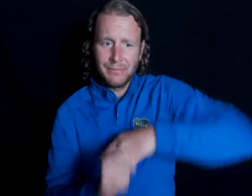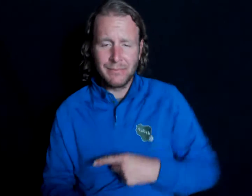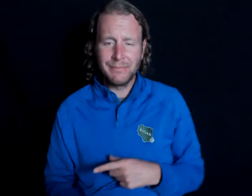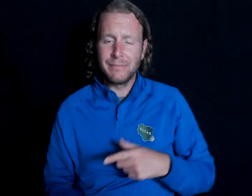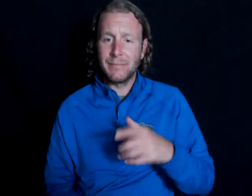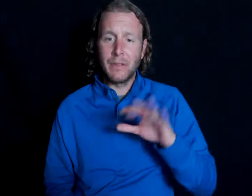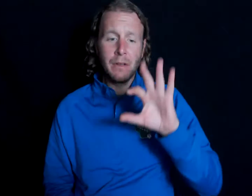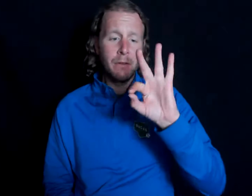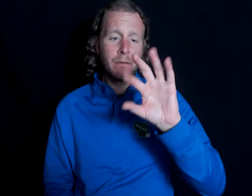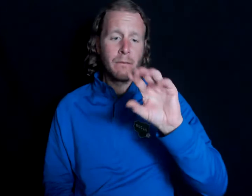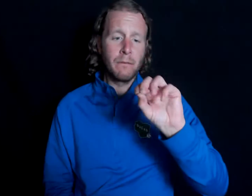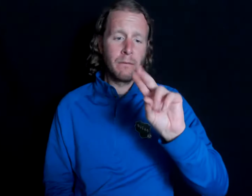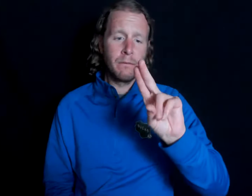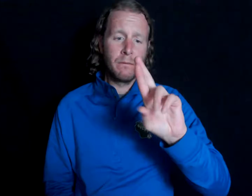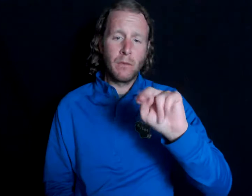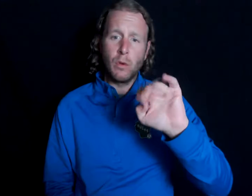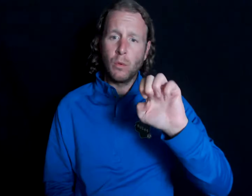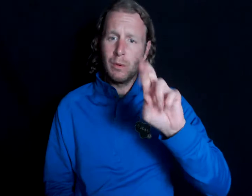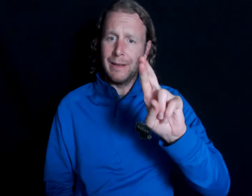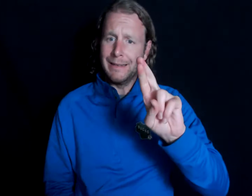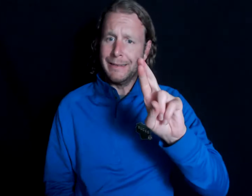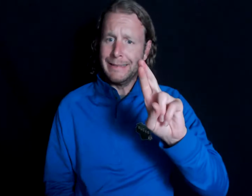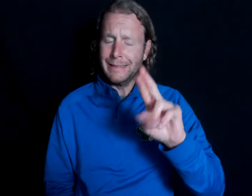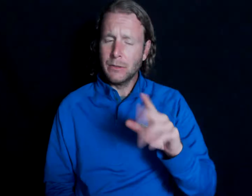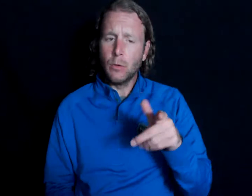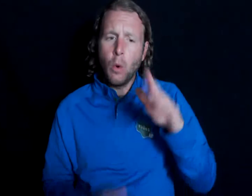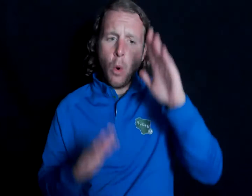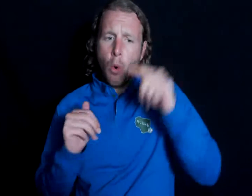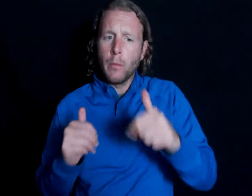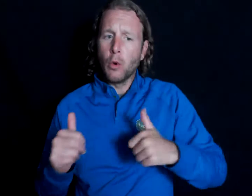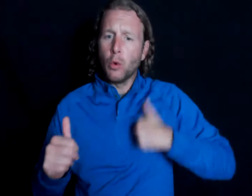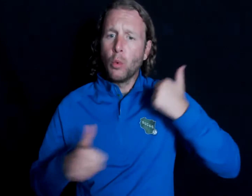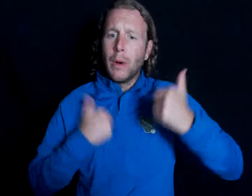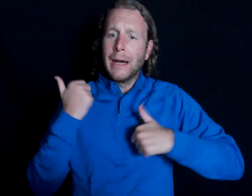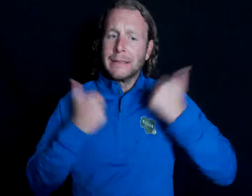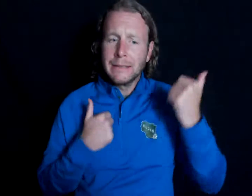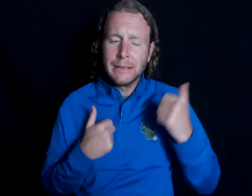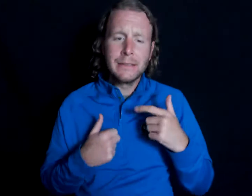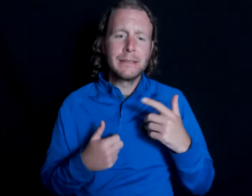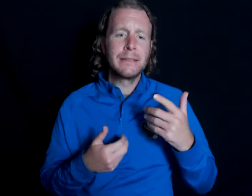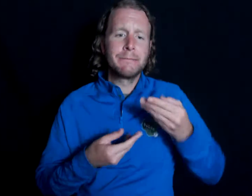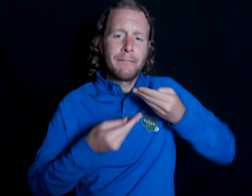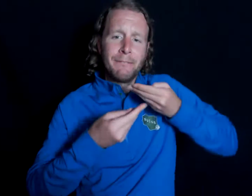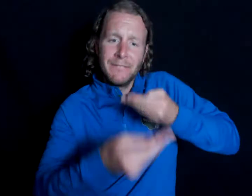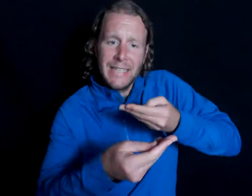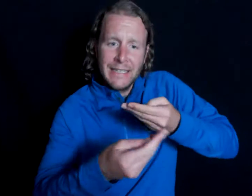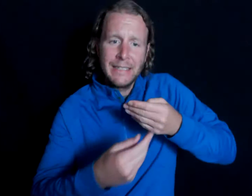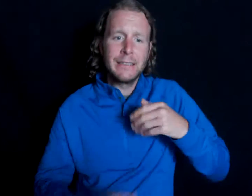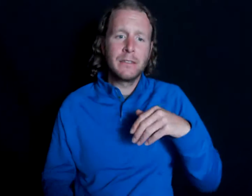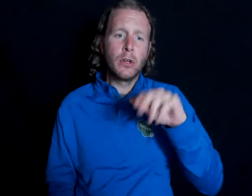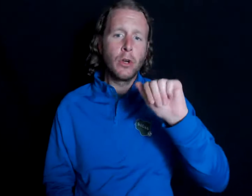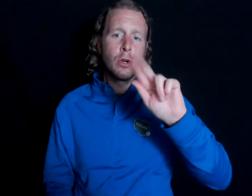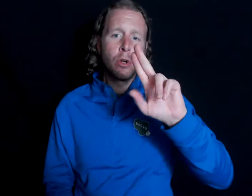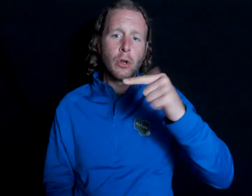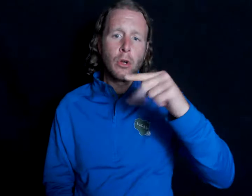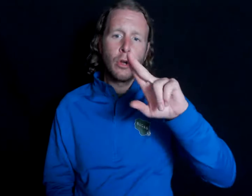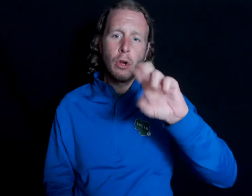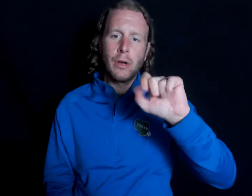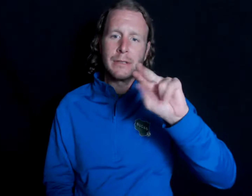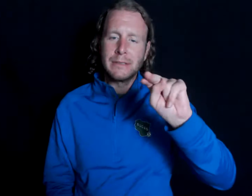have been a little bit more aggressive in the first half. Augustine, nice pass. So Fournier gets the hockey assist there. And